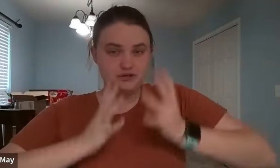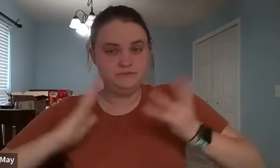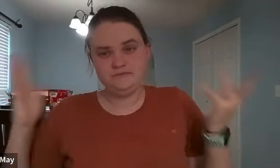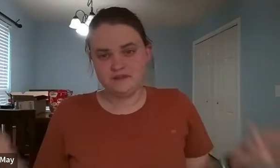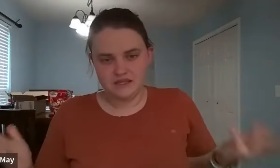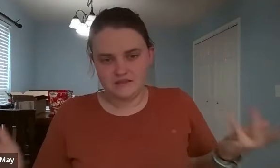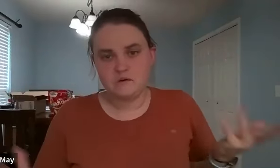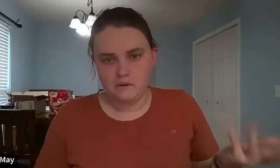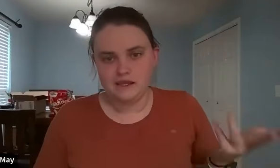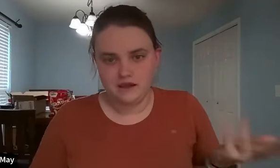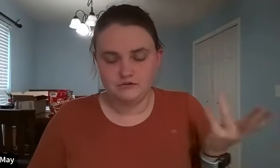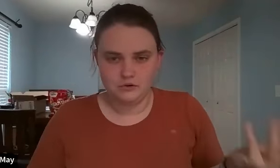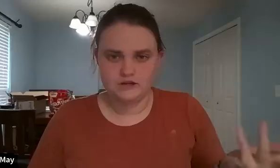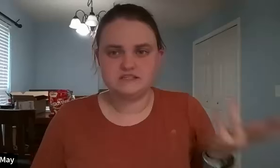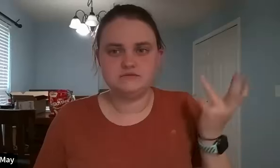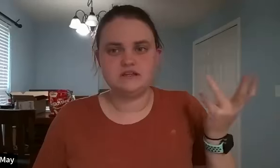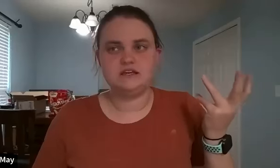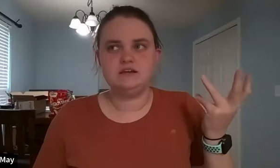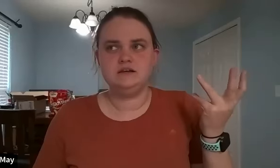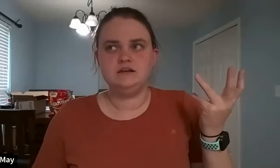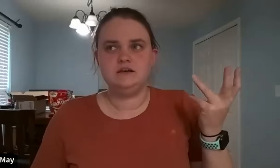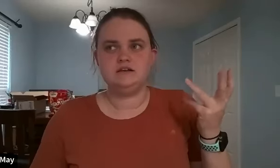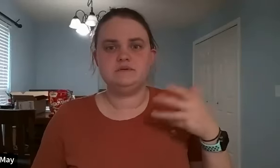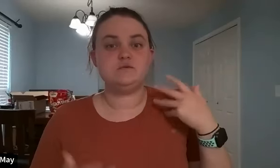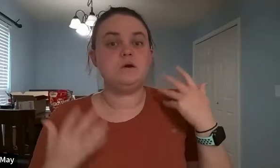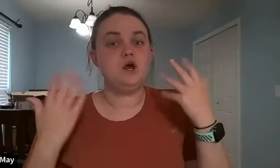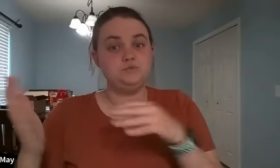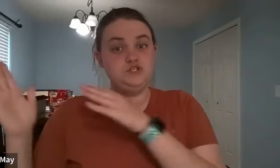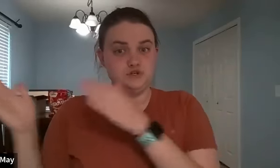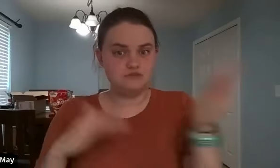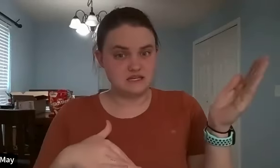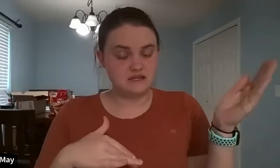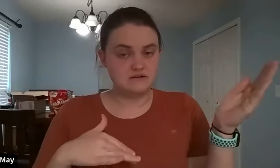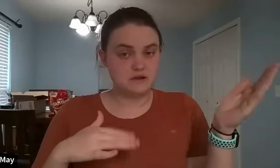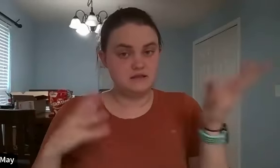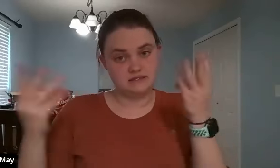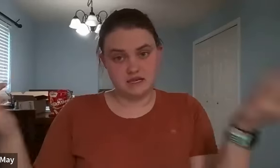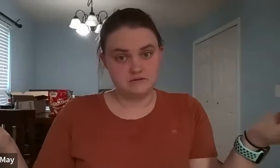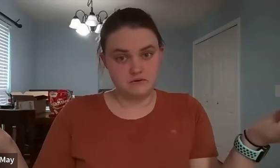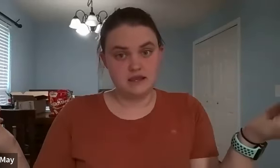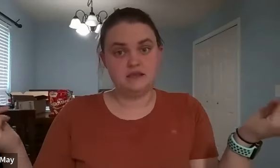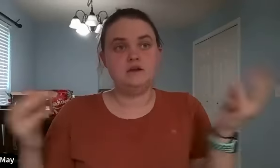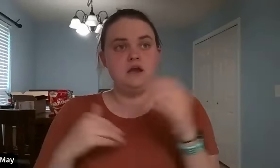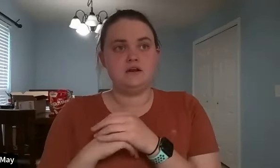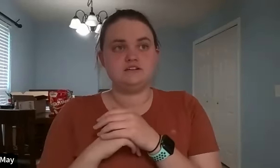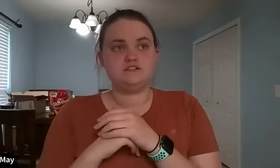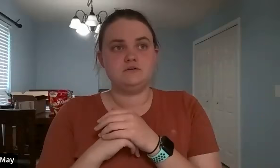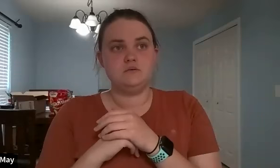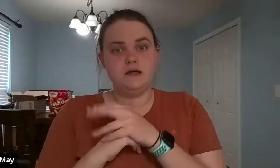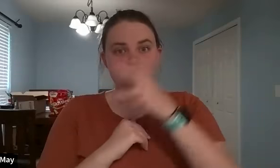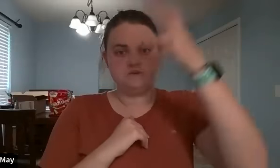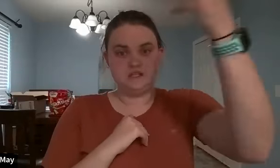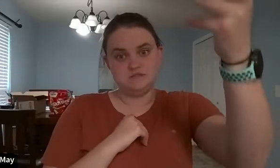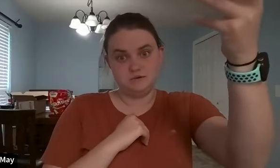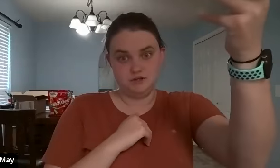you. Either way kind of works. It really depends on what helps you say it right, like sign it right, and also what helps them see what you're